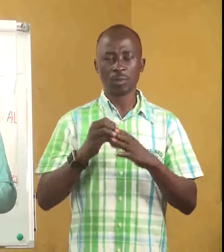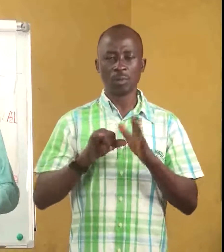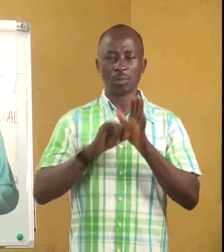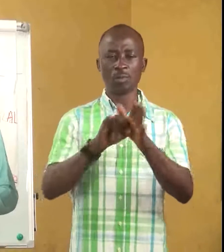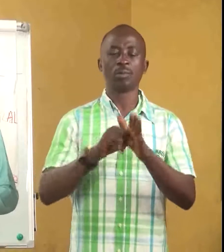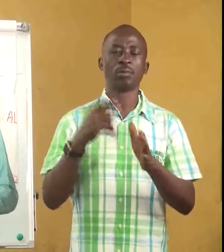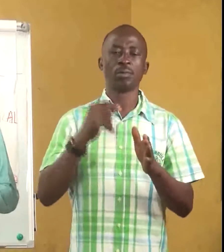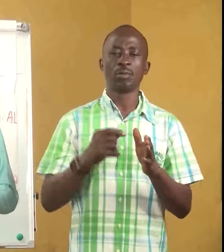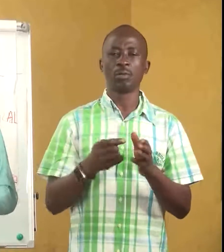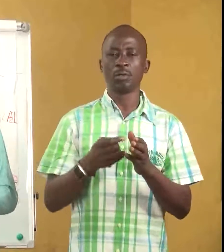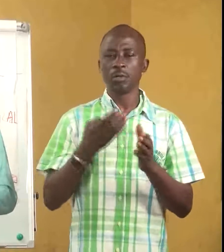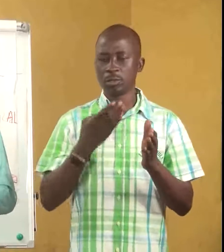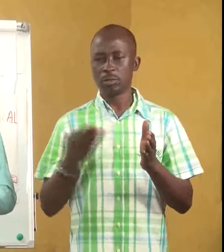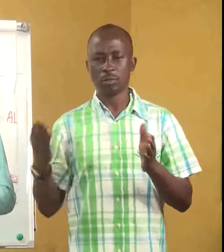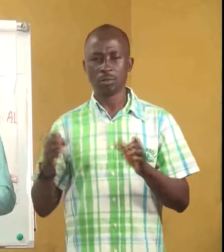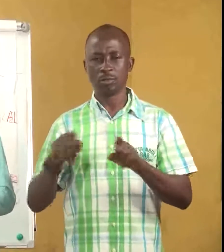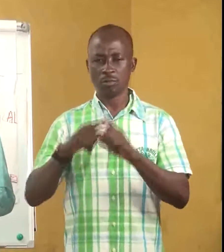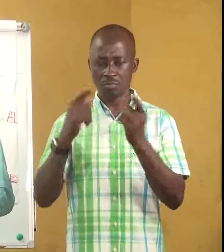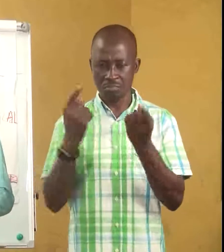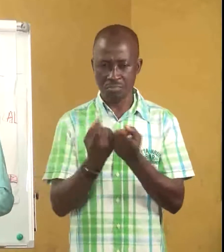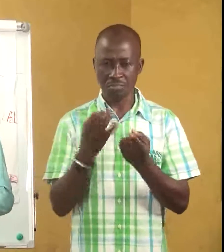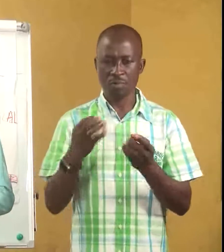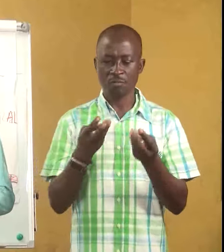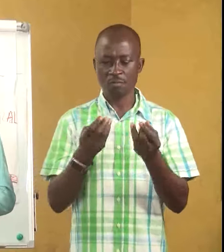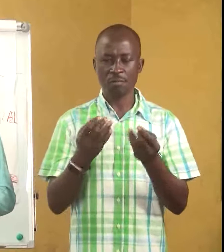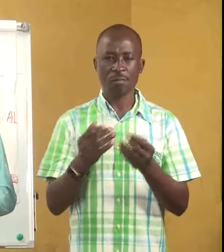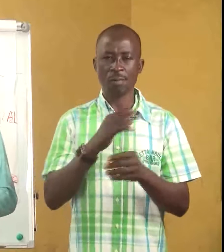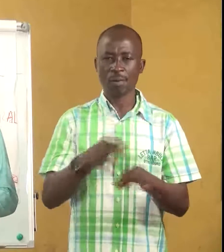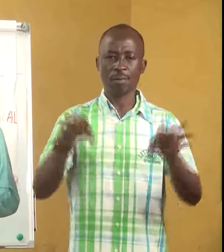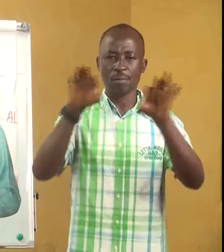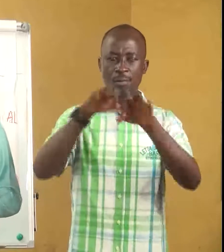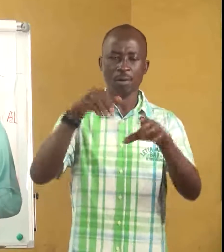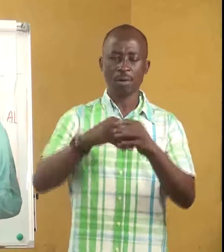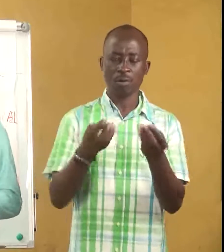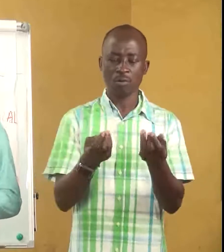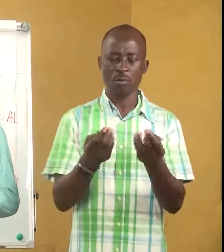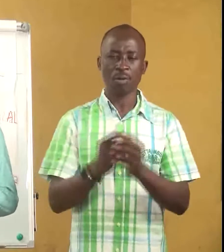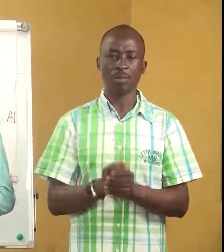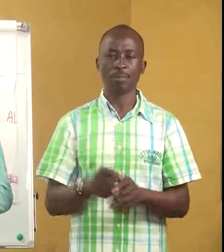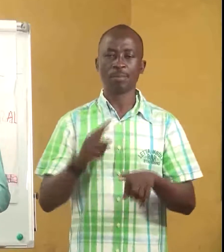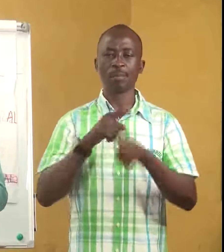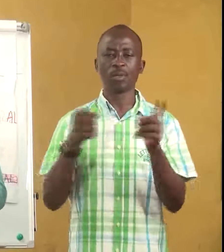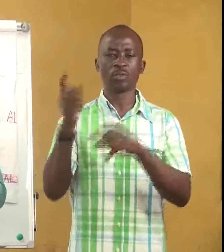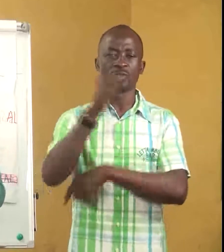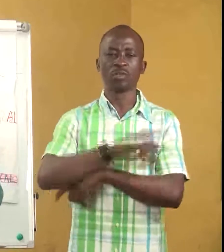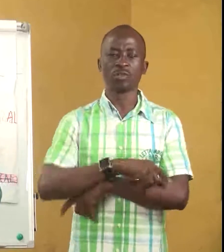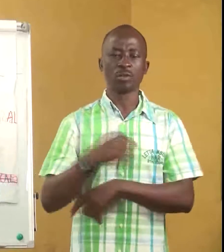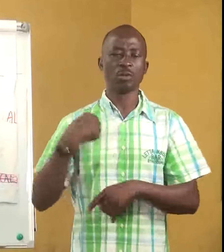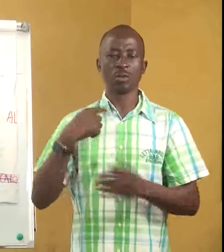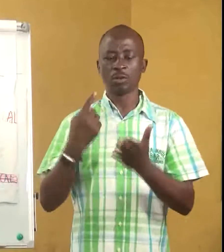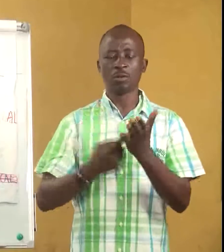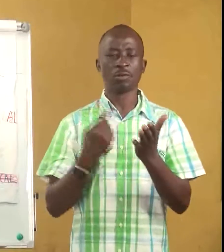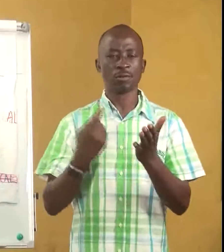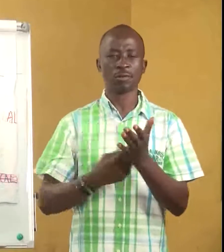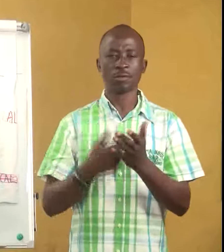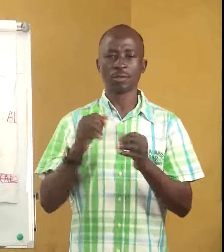the components of soil and their significance in the soil. But today, we are discussing